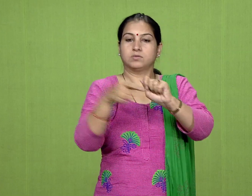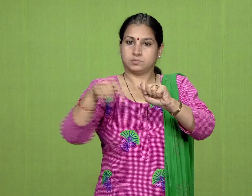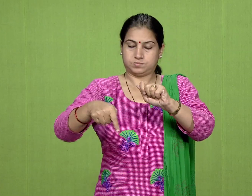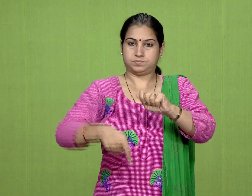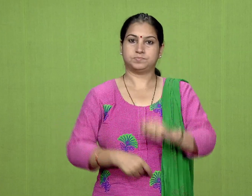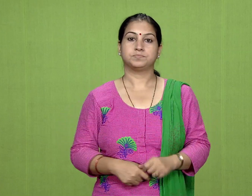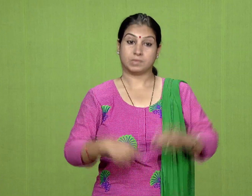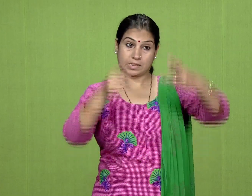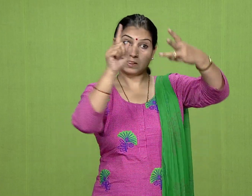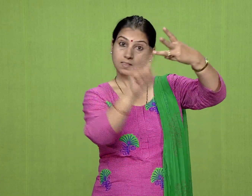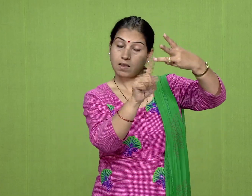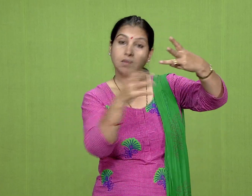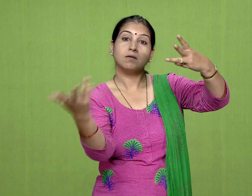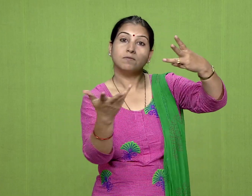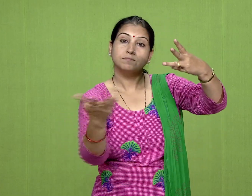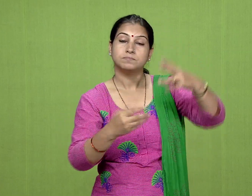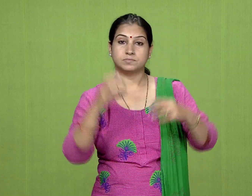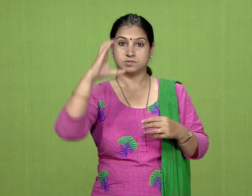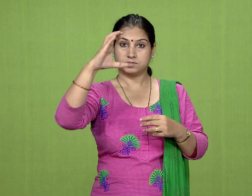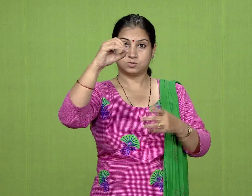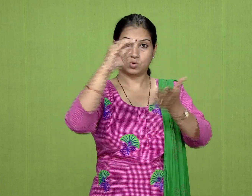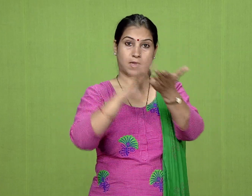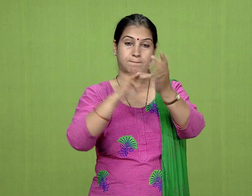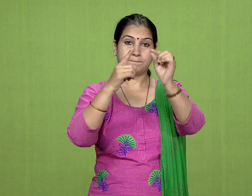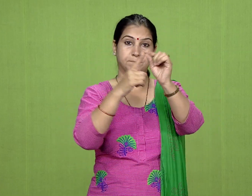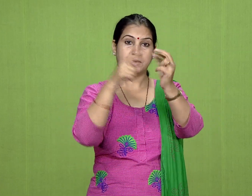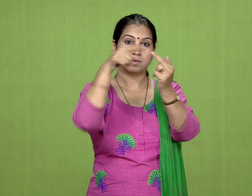The third step is that of a combing.